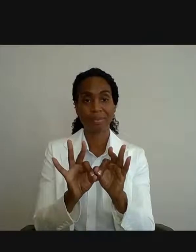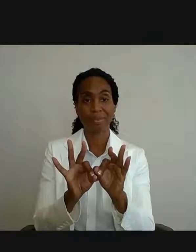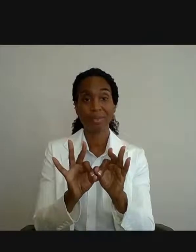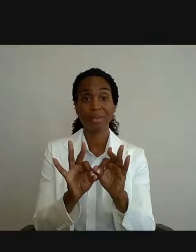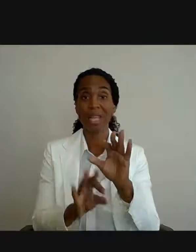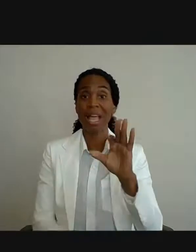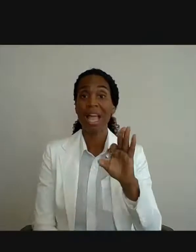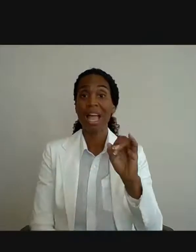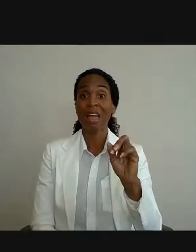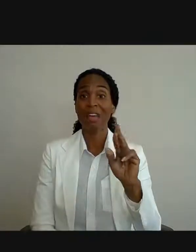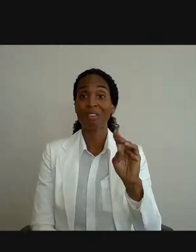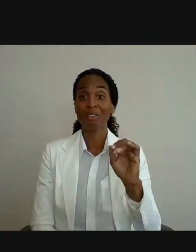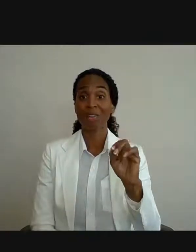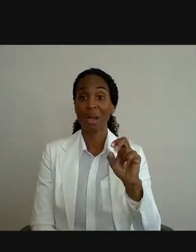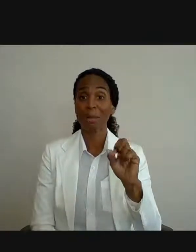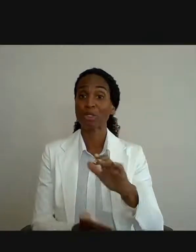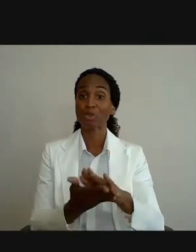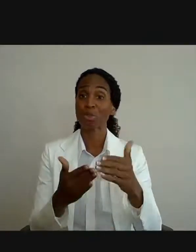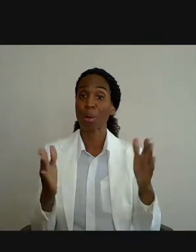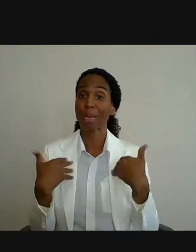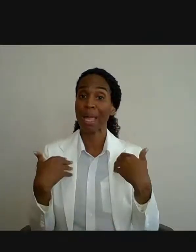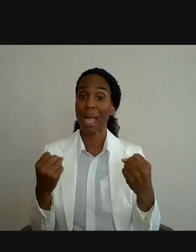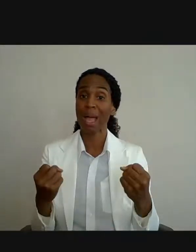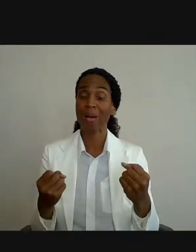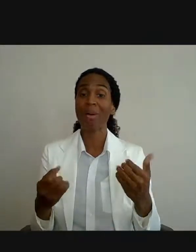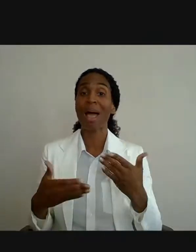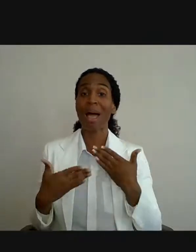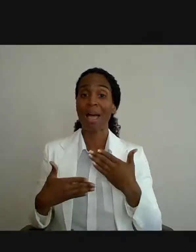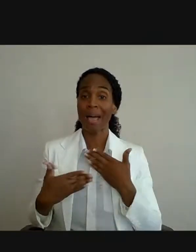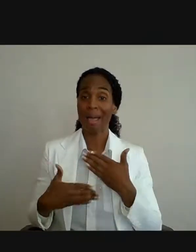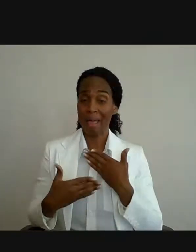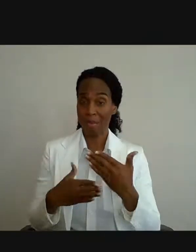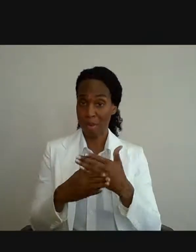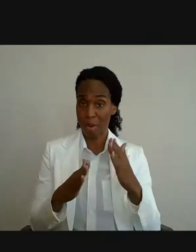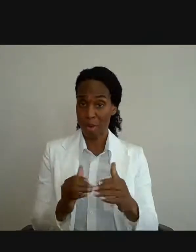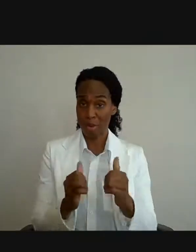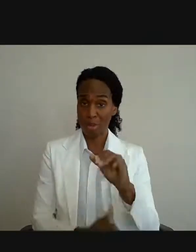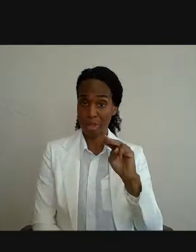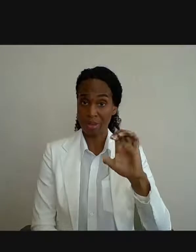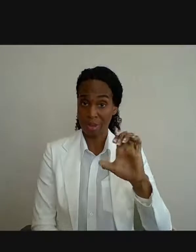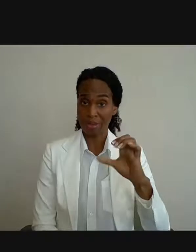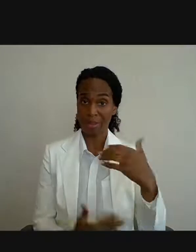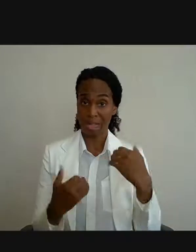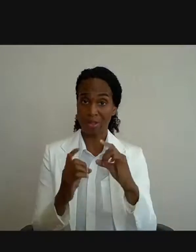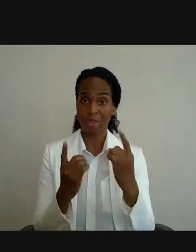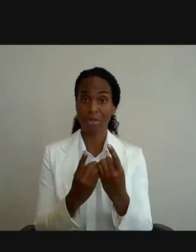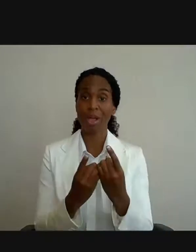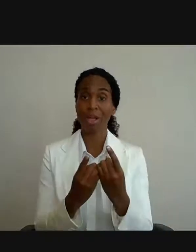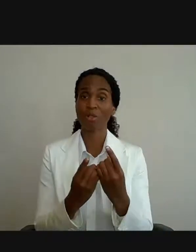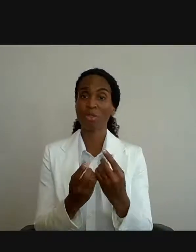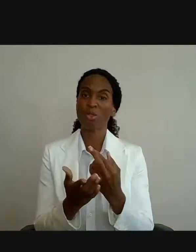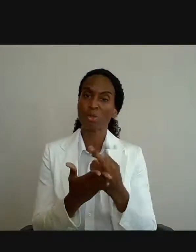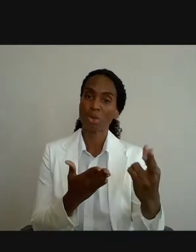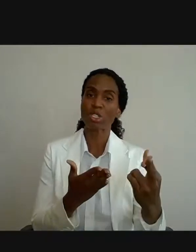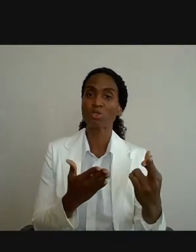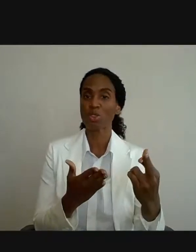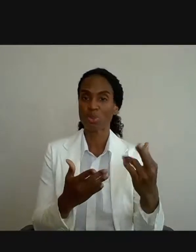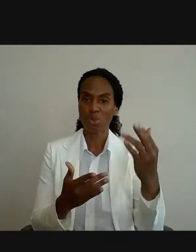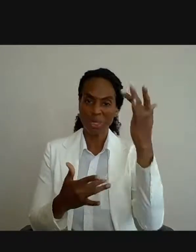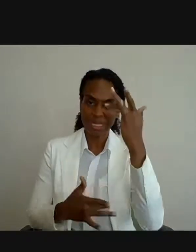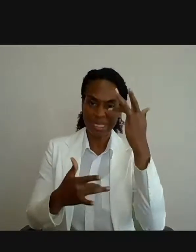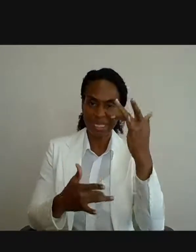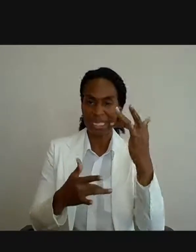School of Public Health, we're proud to partner with the Marion County Public Health Department as a resource for disease monitoring,